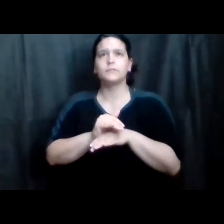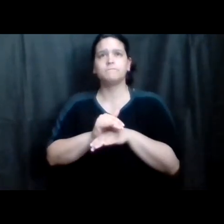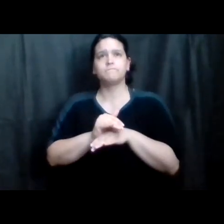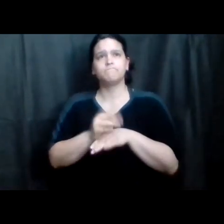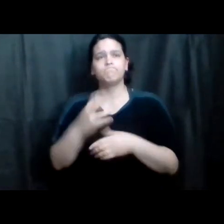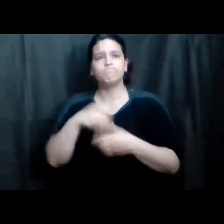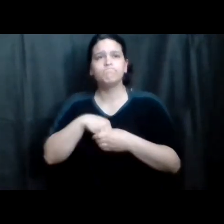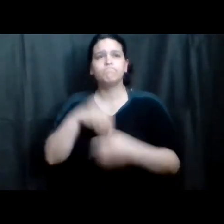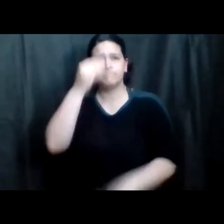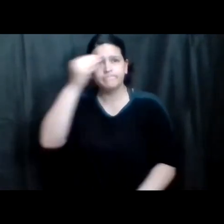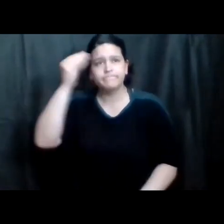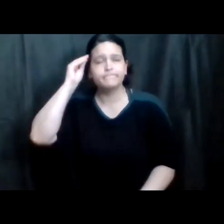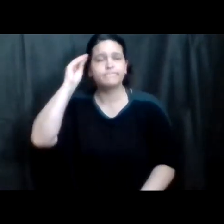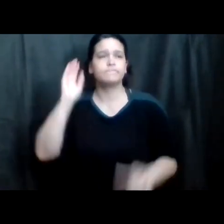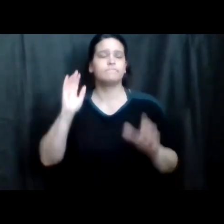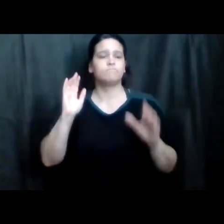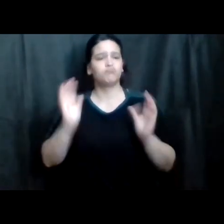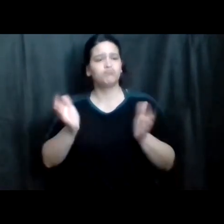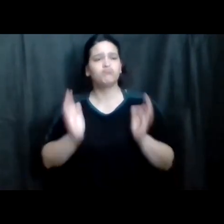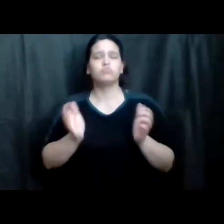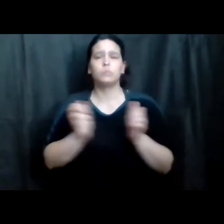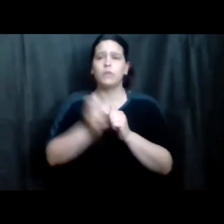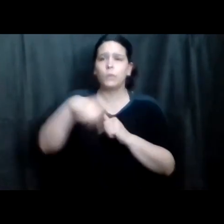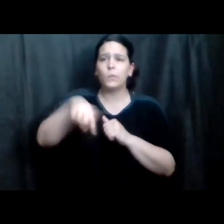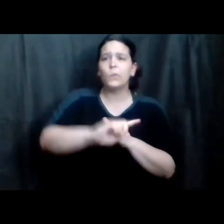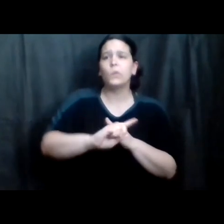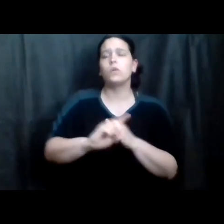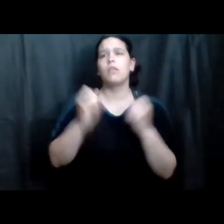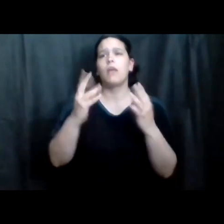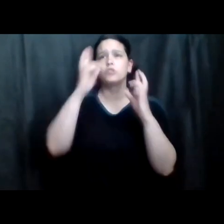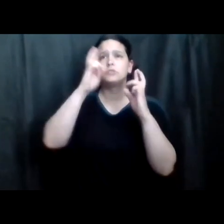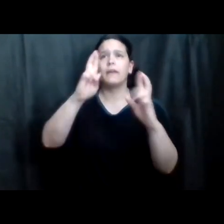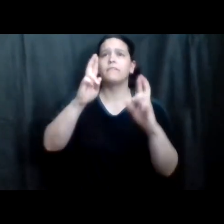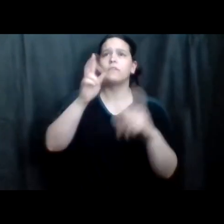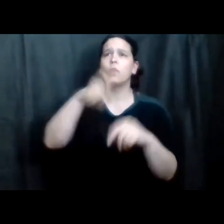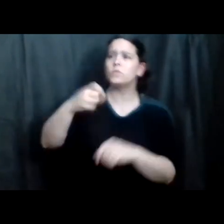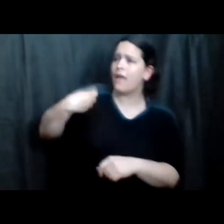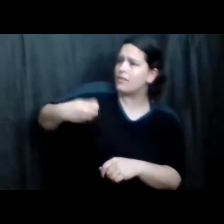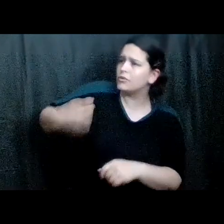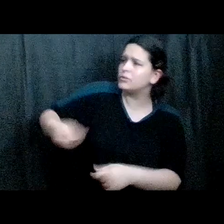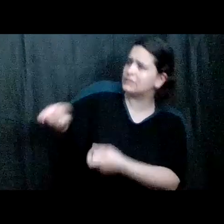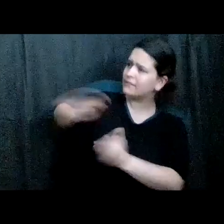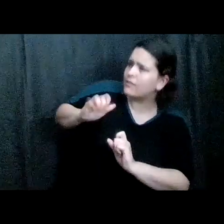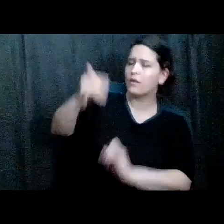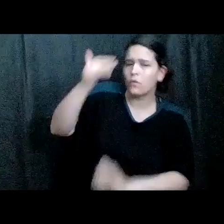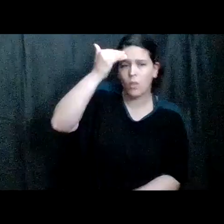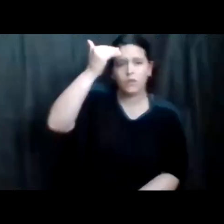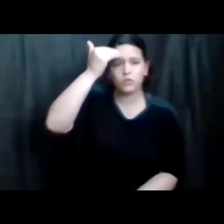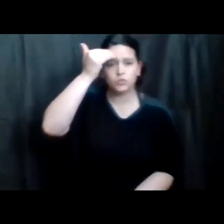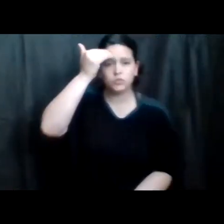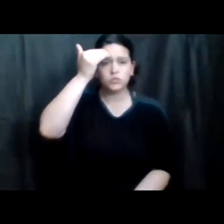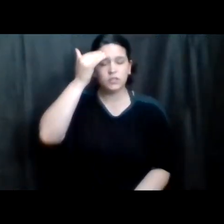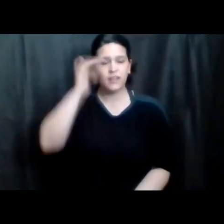with a lot of respect for those that pass that knowledge on, for the ancestry